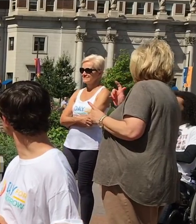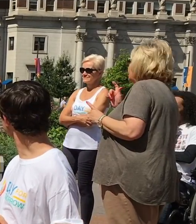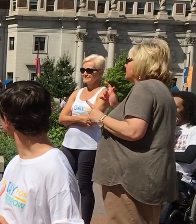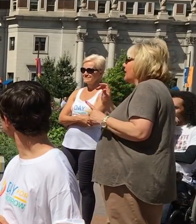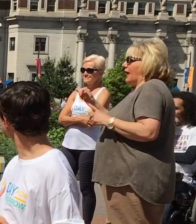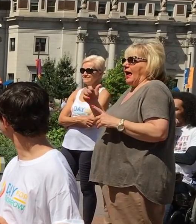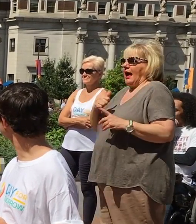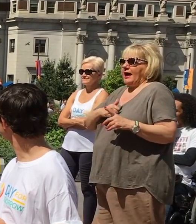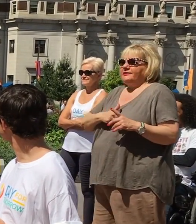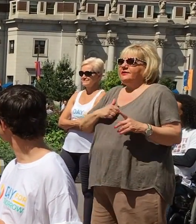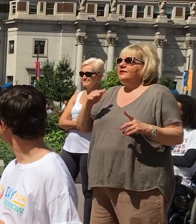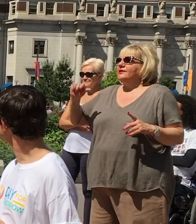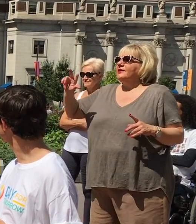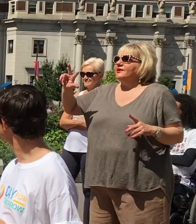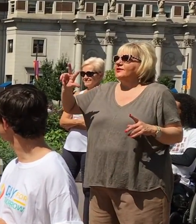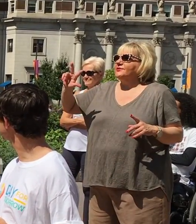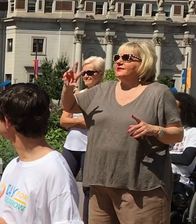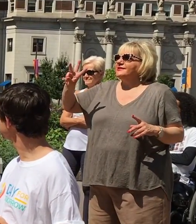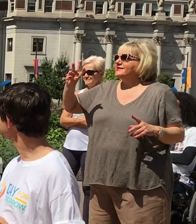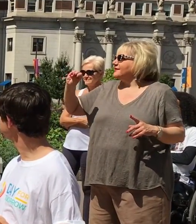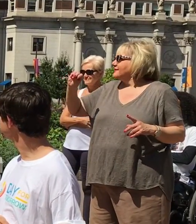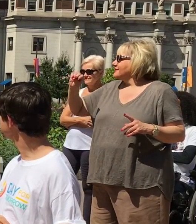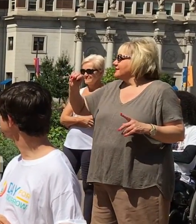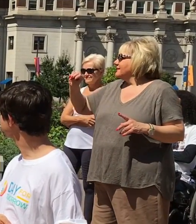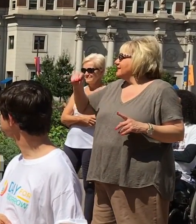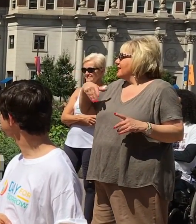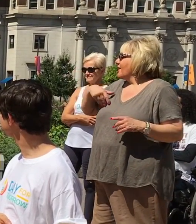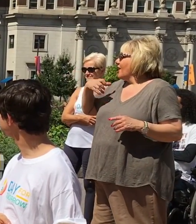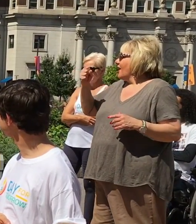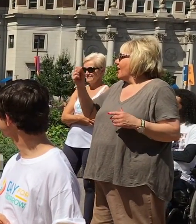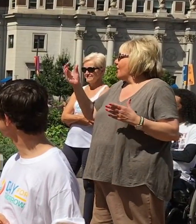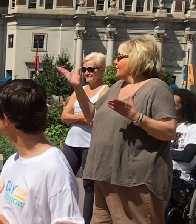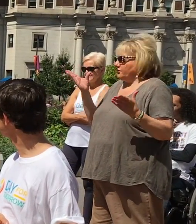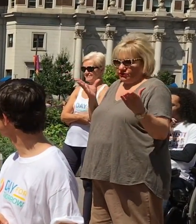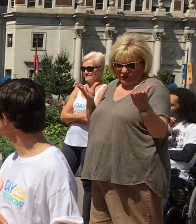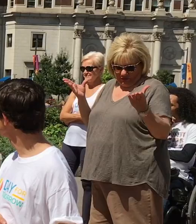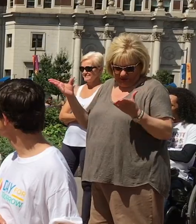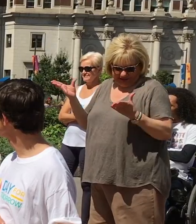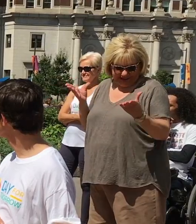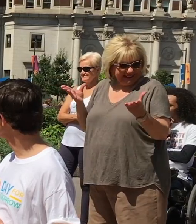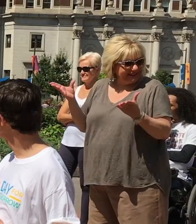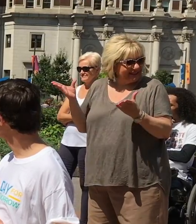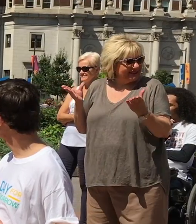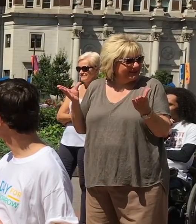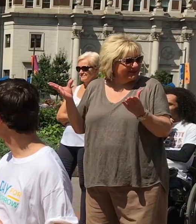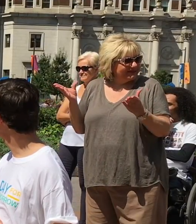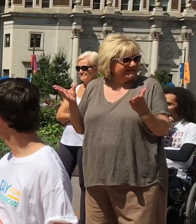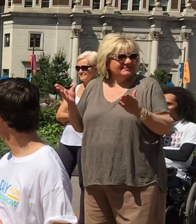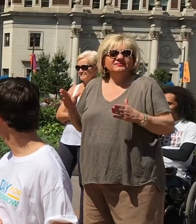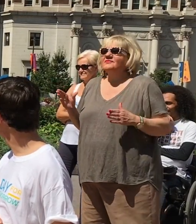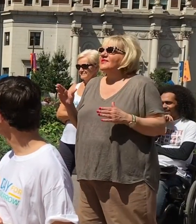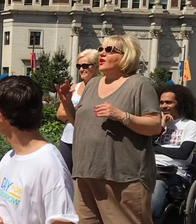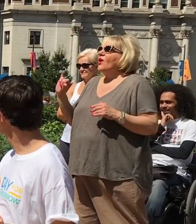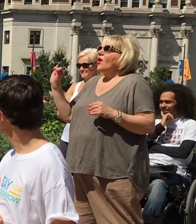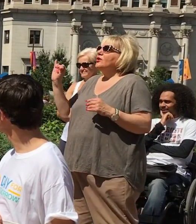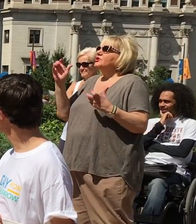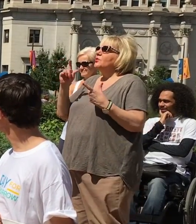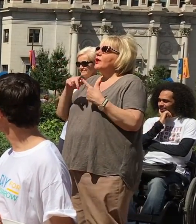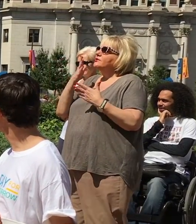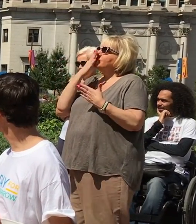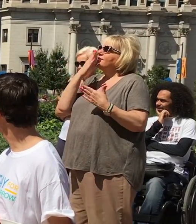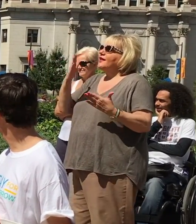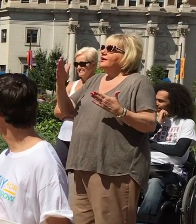Who else? Oh, I'm sorry, 365 Health Services. I knew I kept putting them in my mind and forgot all about them. And I also want to thank